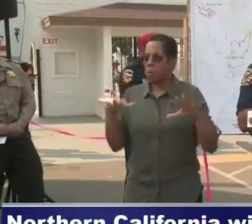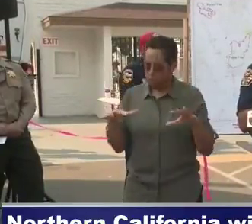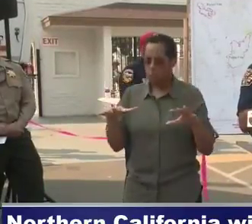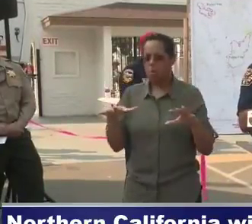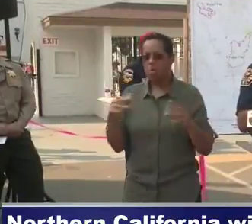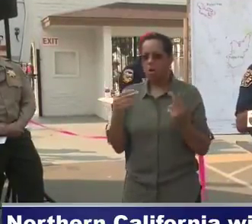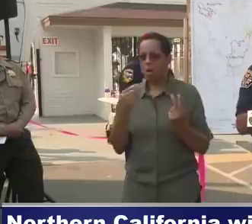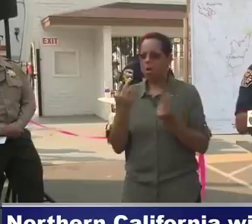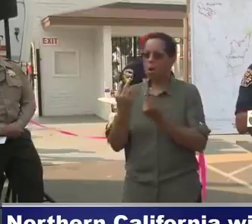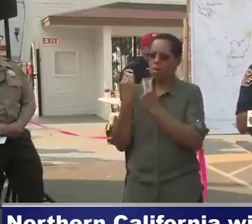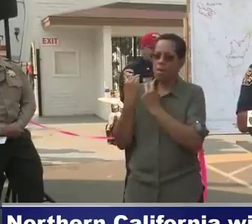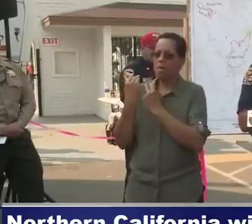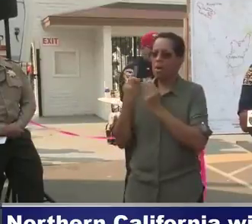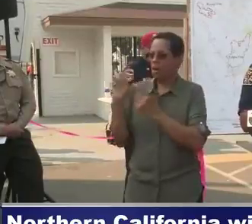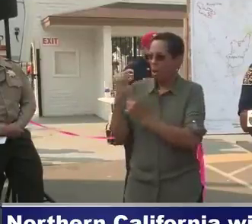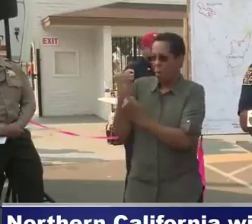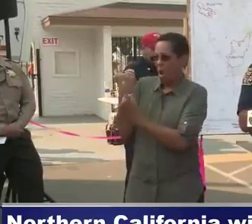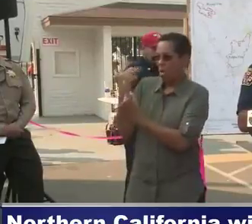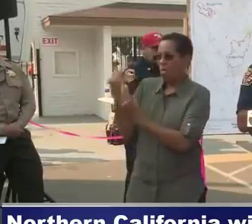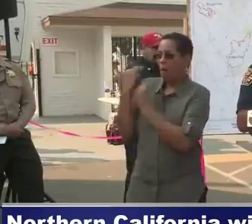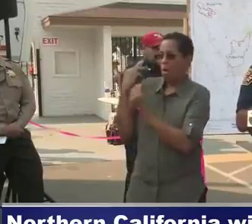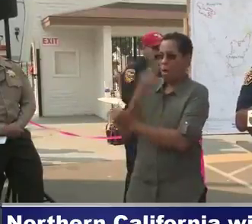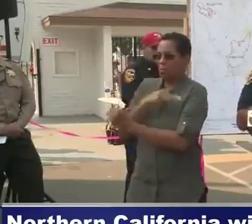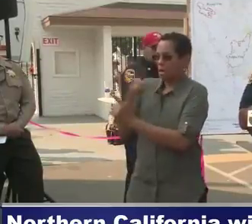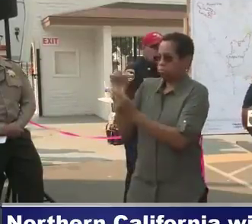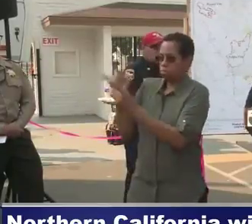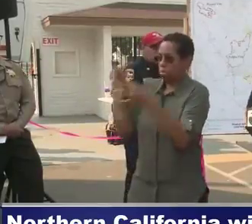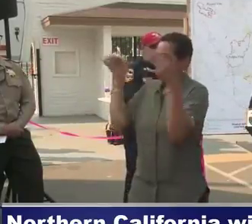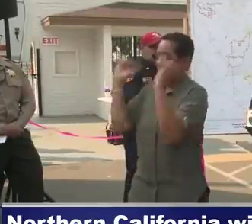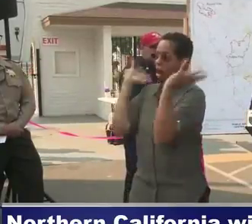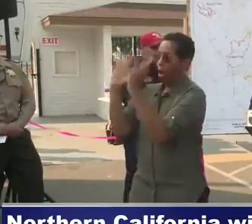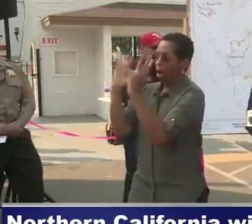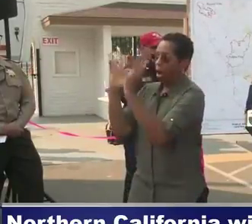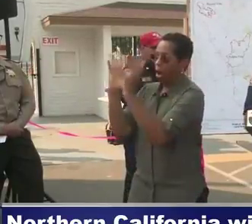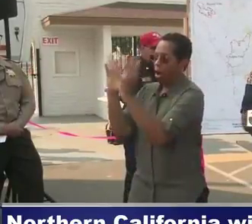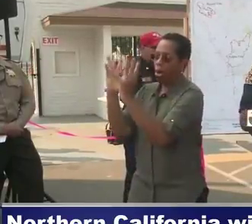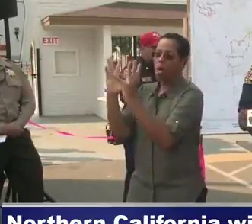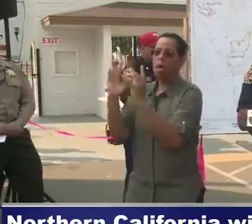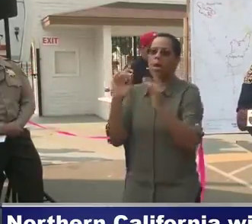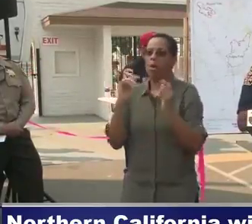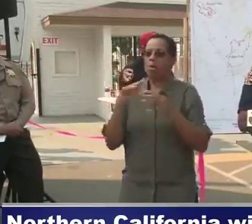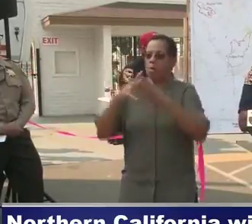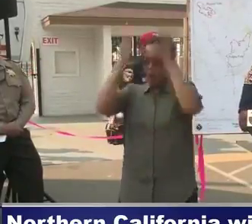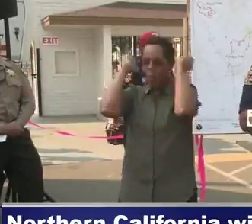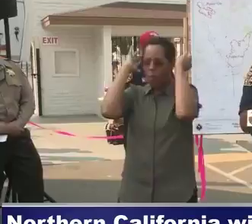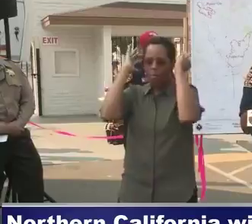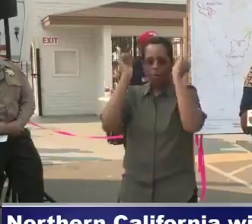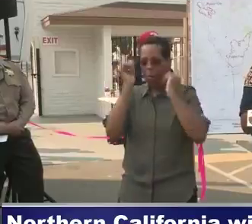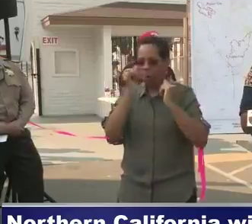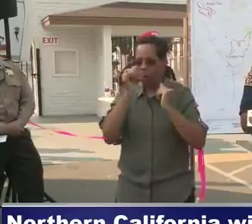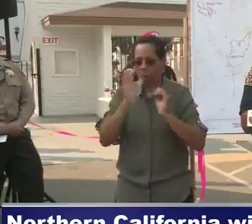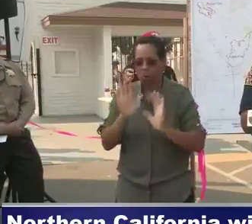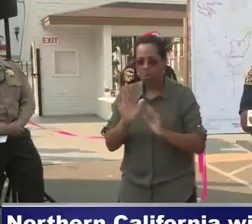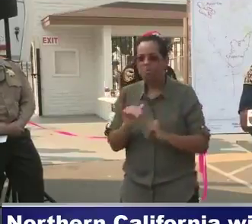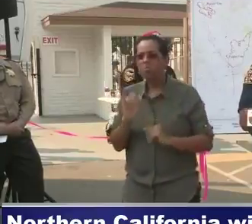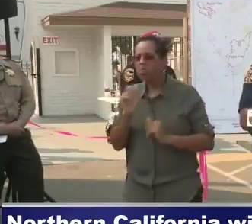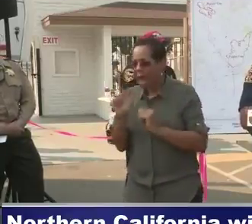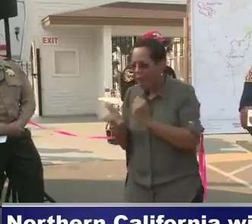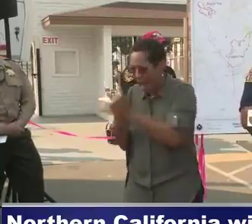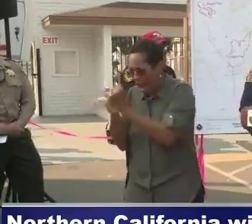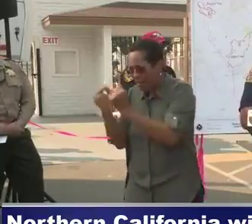ways away, right? So Memorial Hospital, which is the hospital that's open, is just buried. So we got to open that relief valve. It's going to take